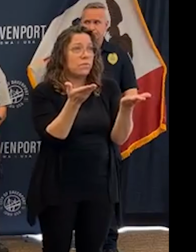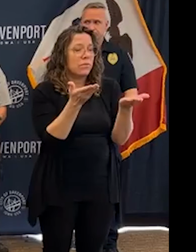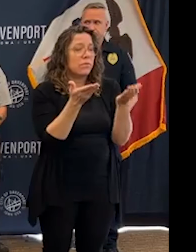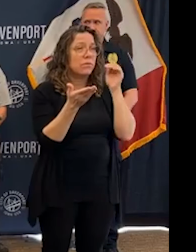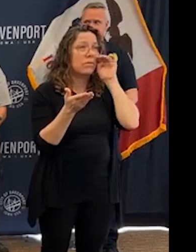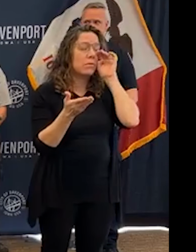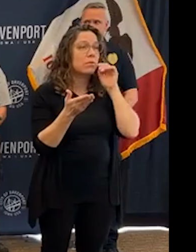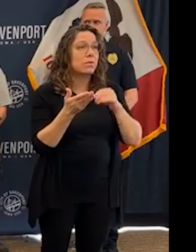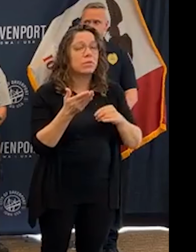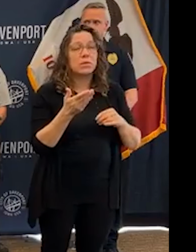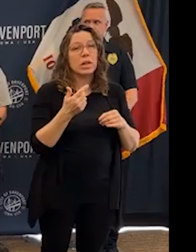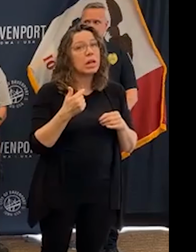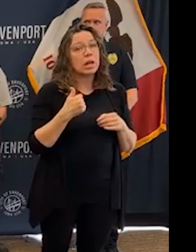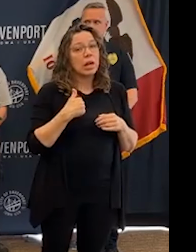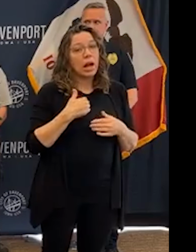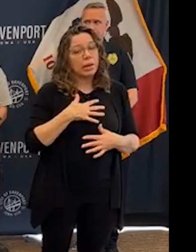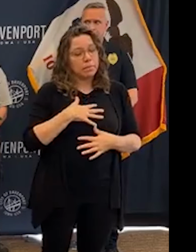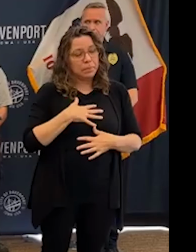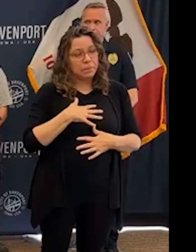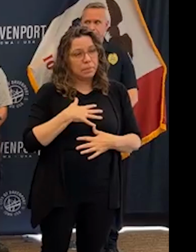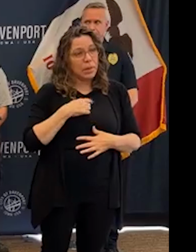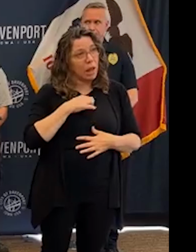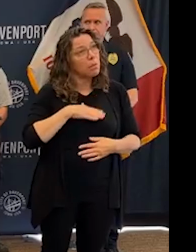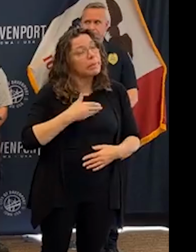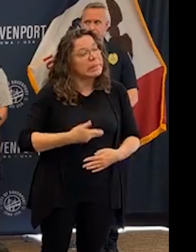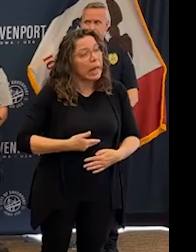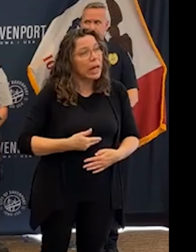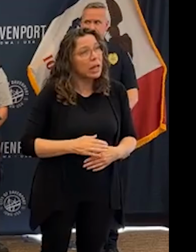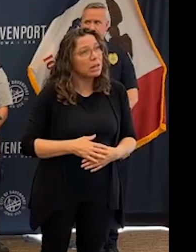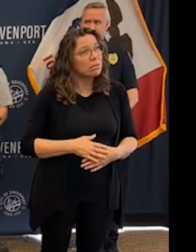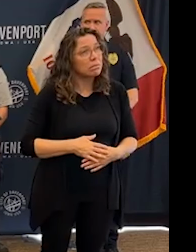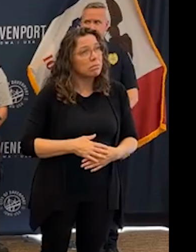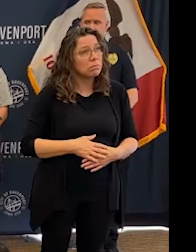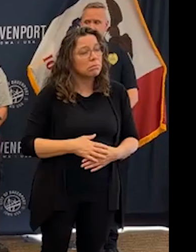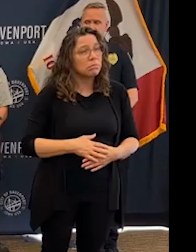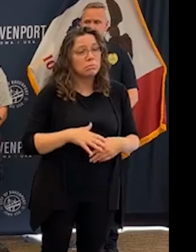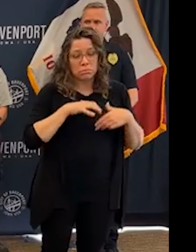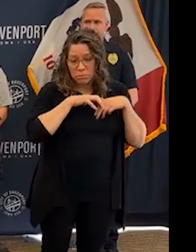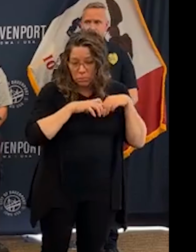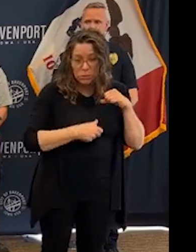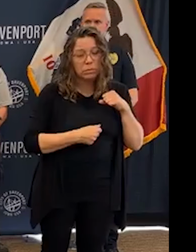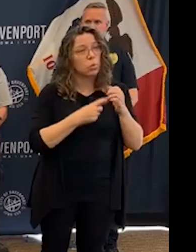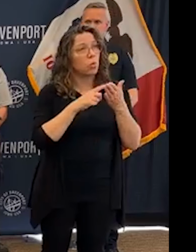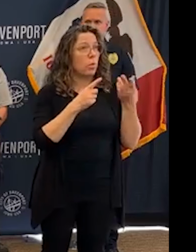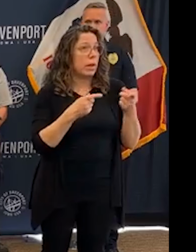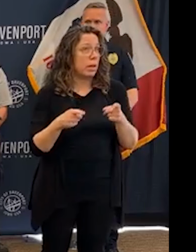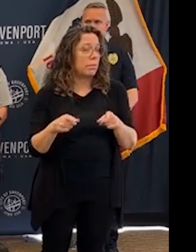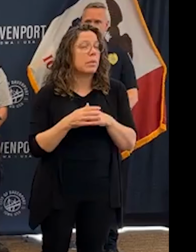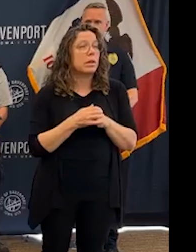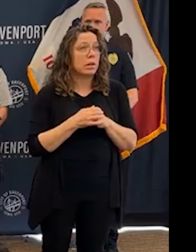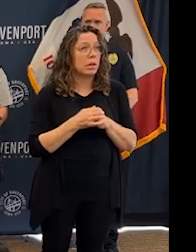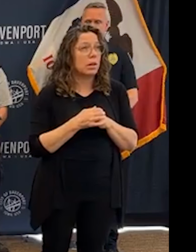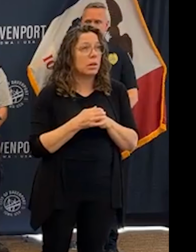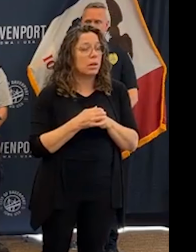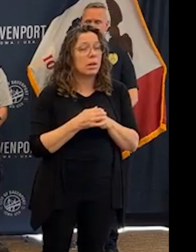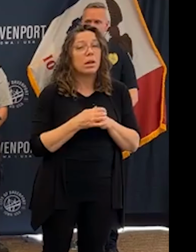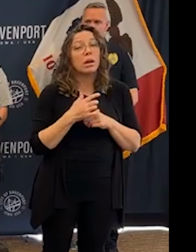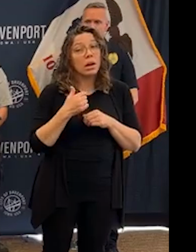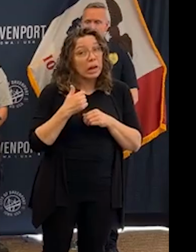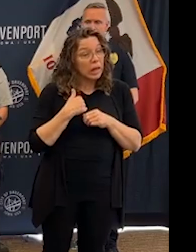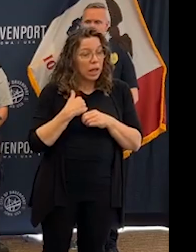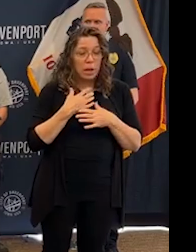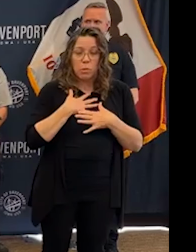I'm terribly upset and sorrowful on what happened. My head has been in a lot of places.